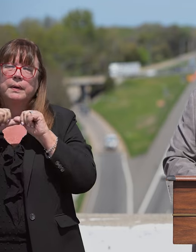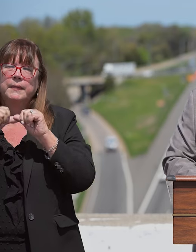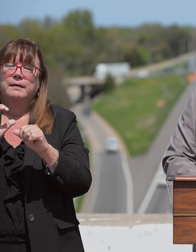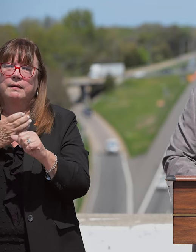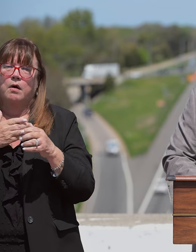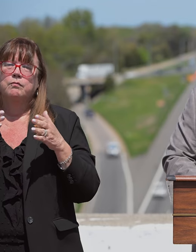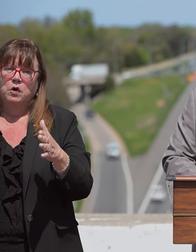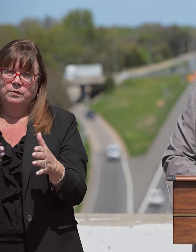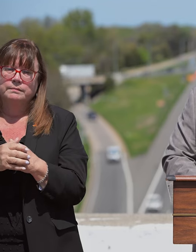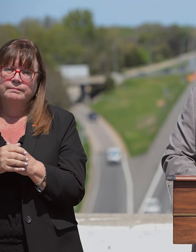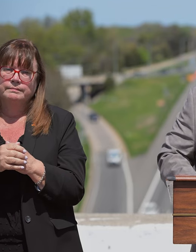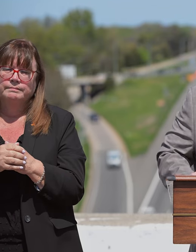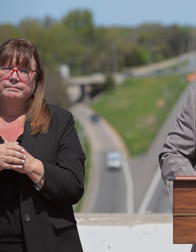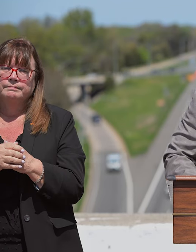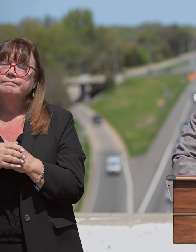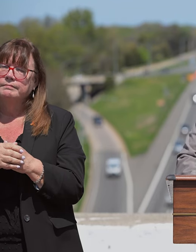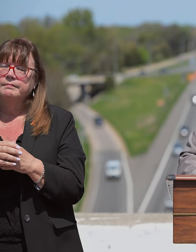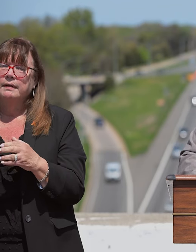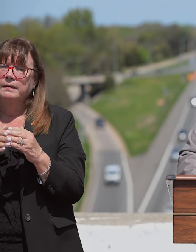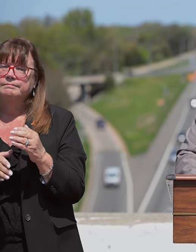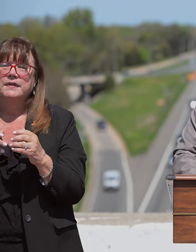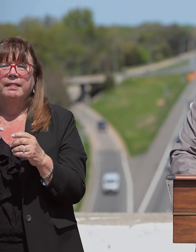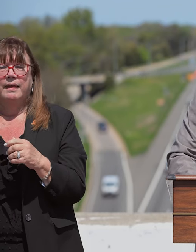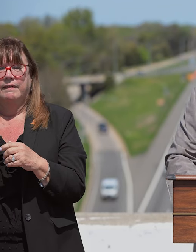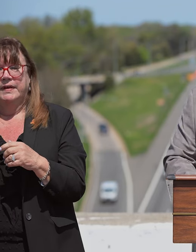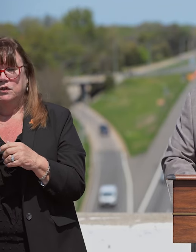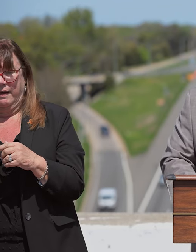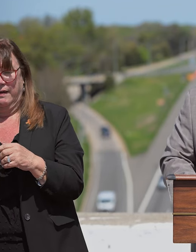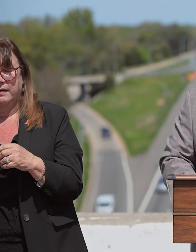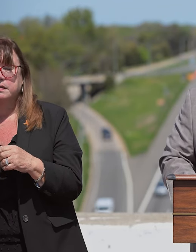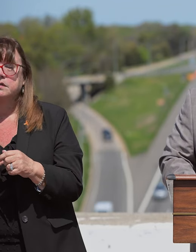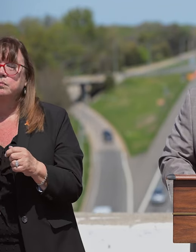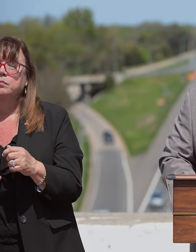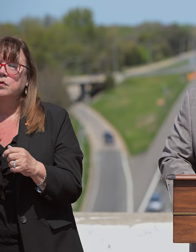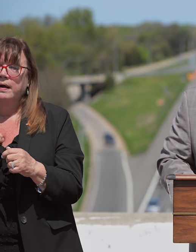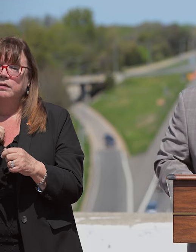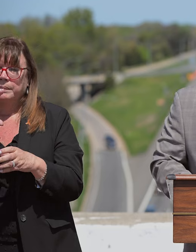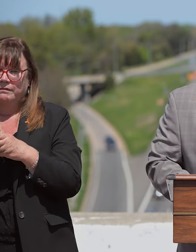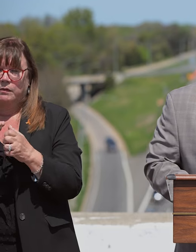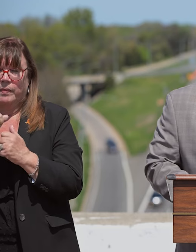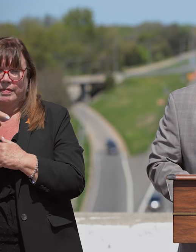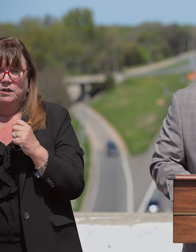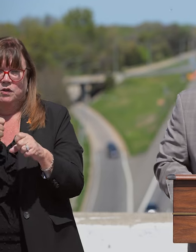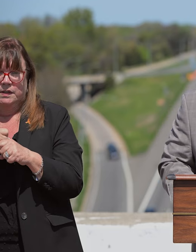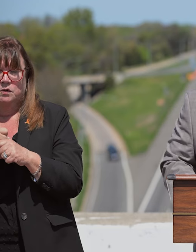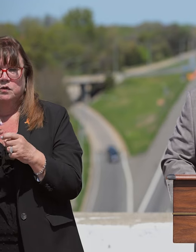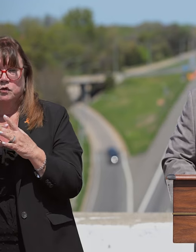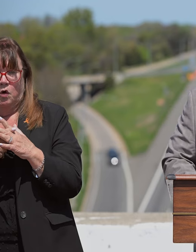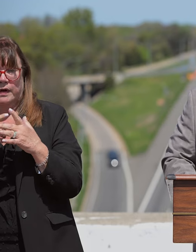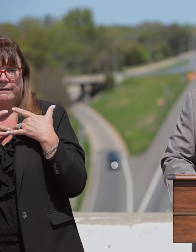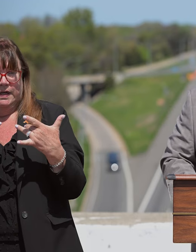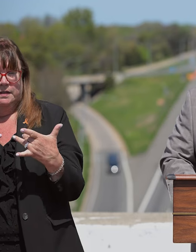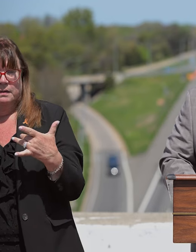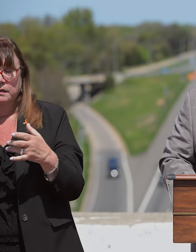our roadways. In closing, the Federal Highway Administration is proud to participate in this year's kickoff event